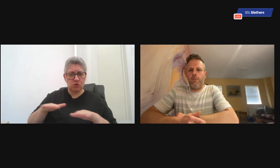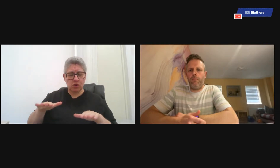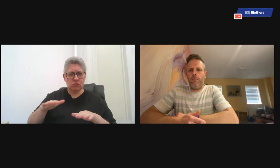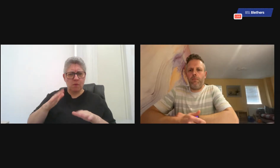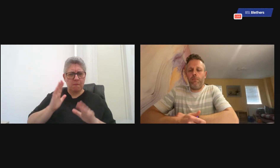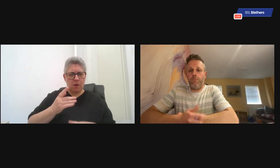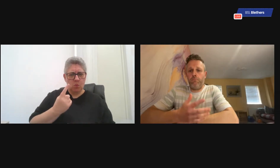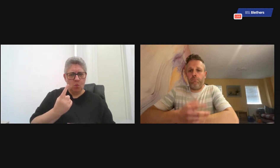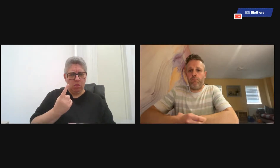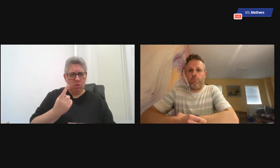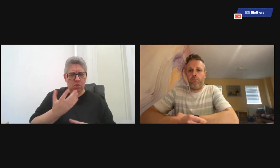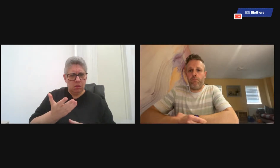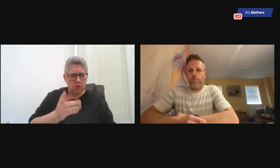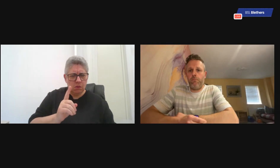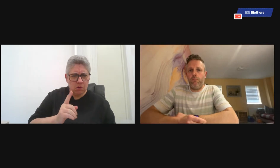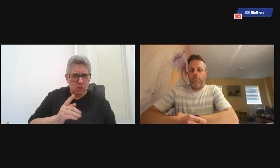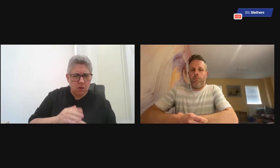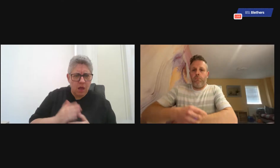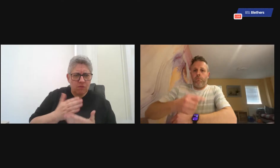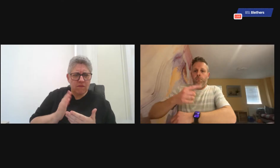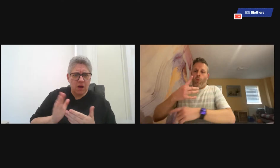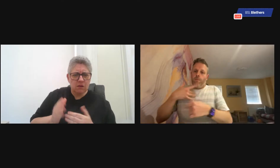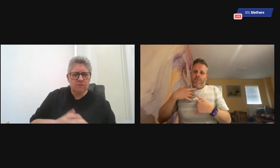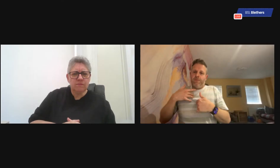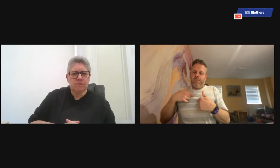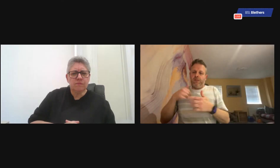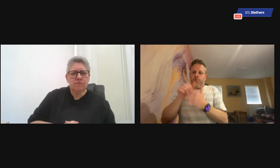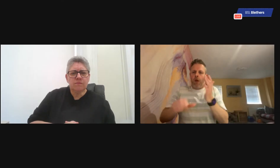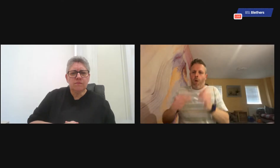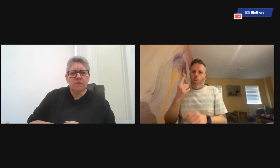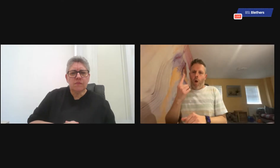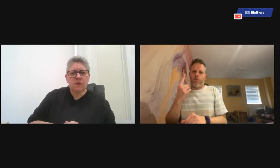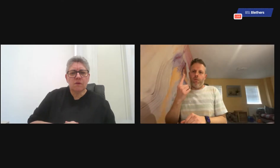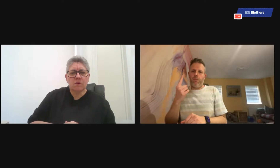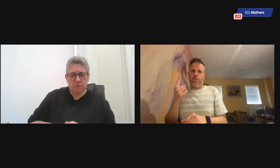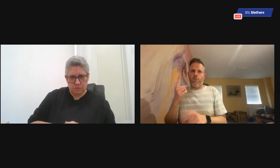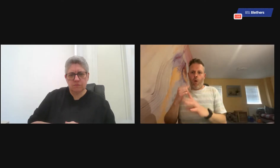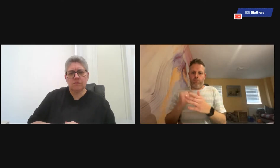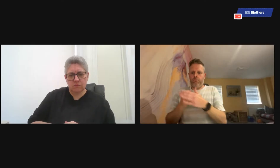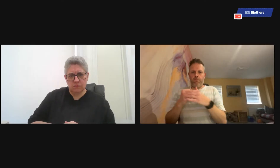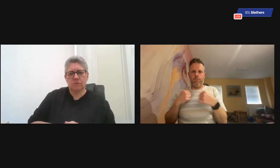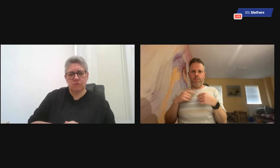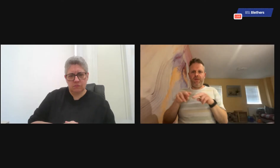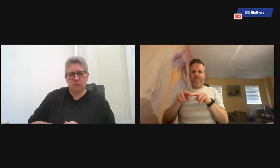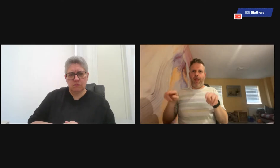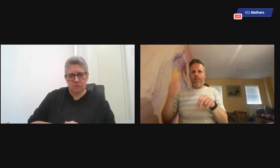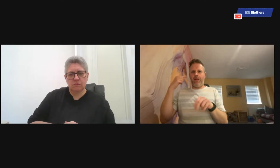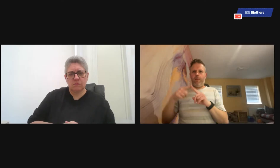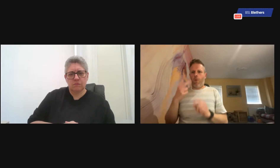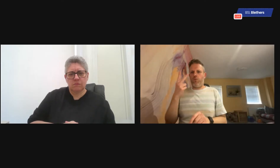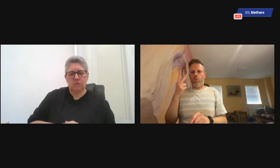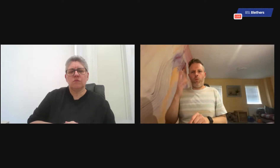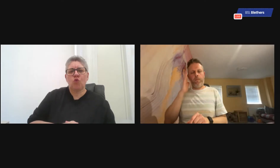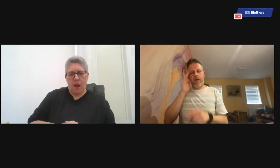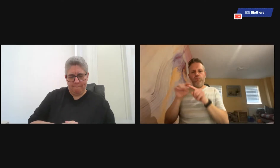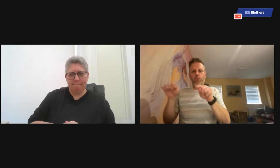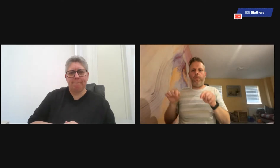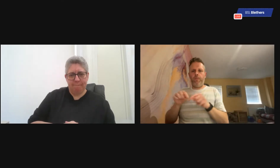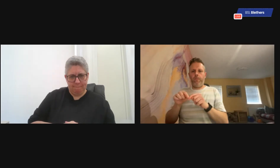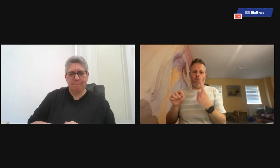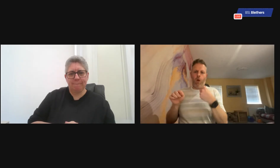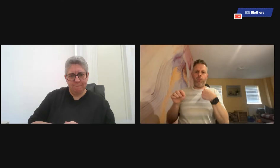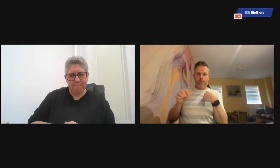must you take sort of one child at a time, or can you have a number of children coming into your house at once?